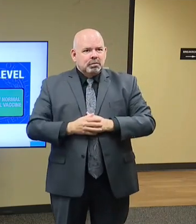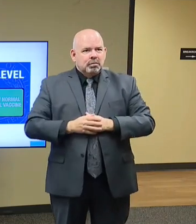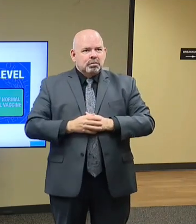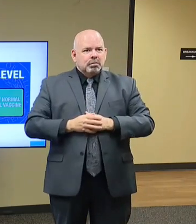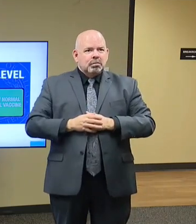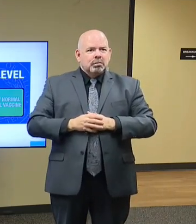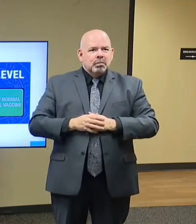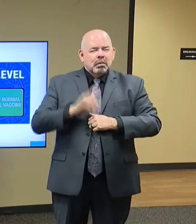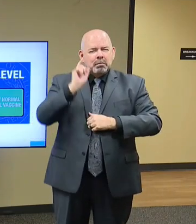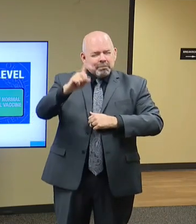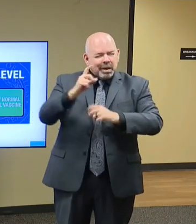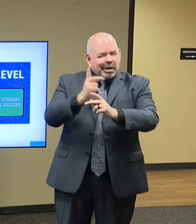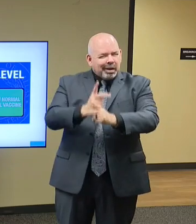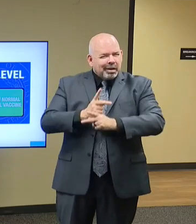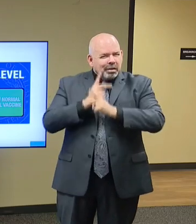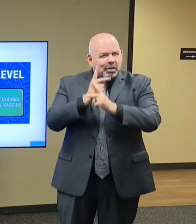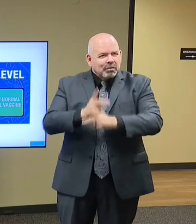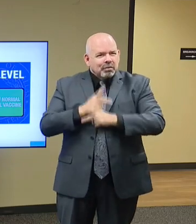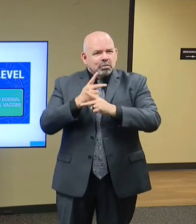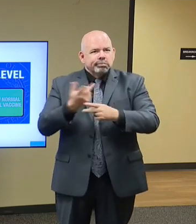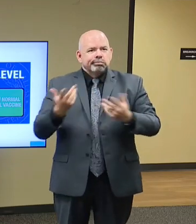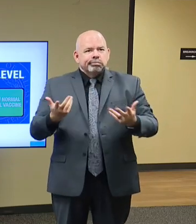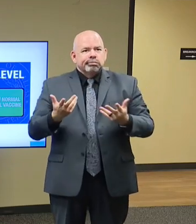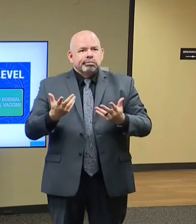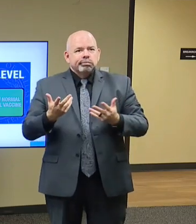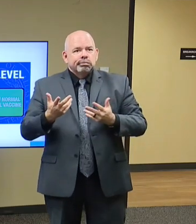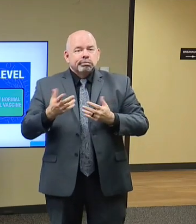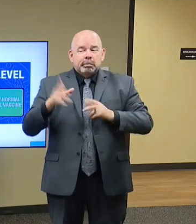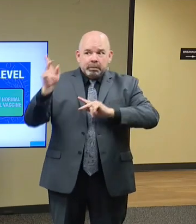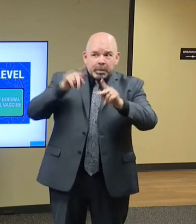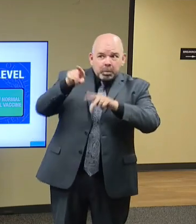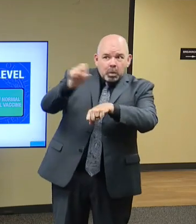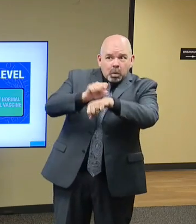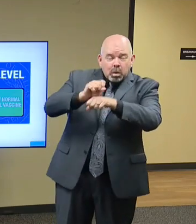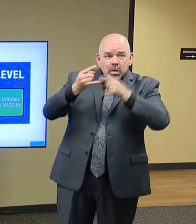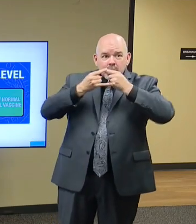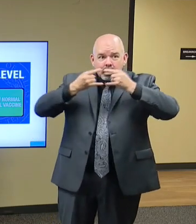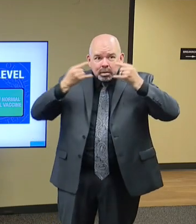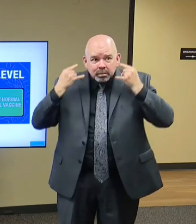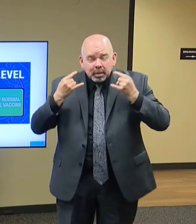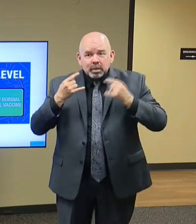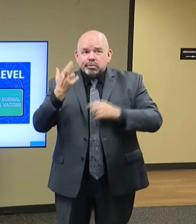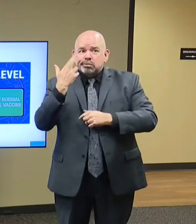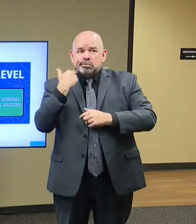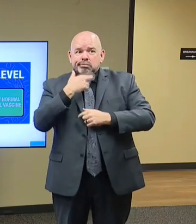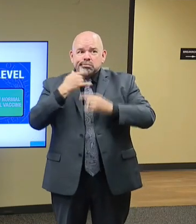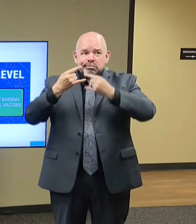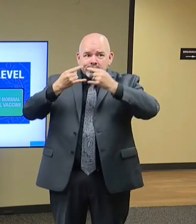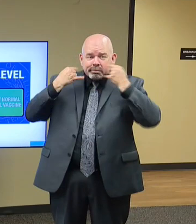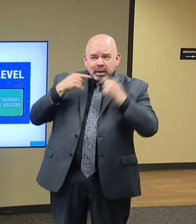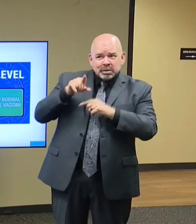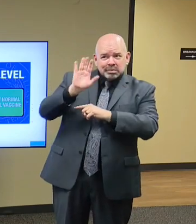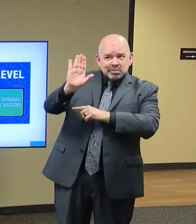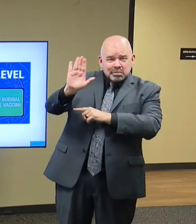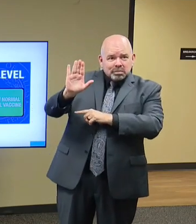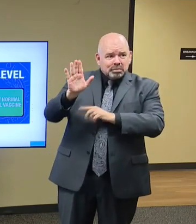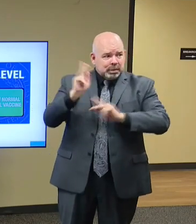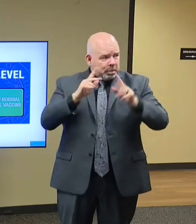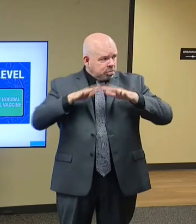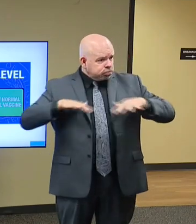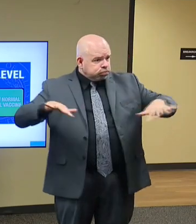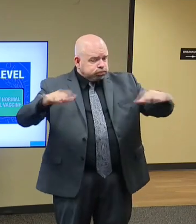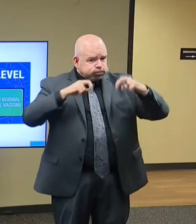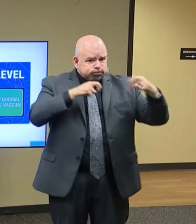masked and that people who are not eating are masked. Expanded shopping beyond